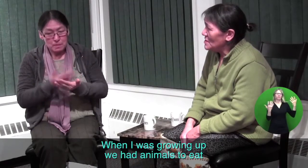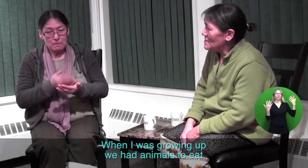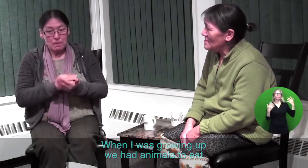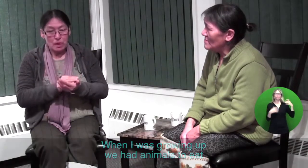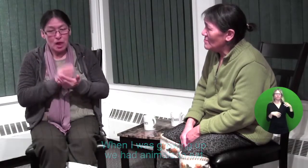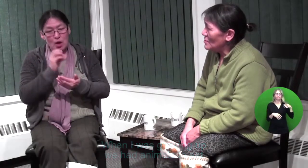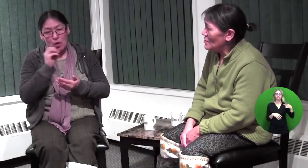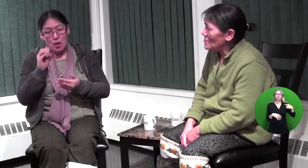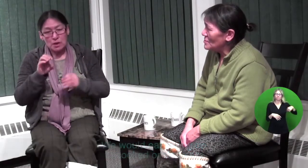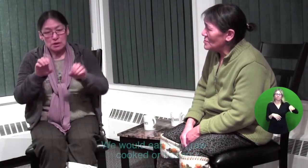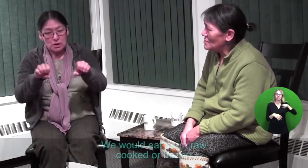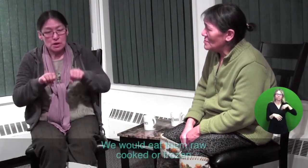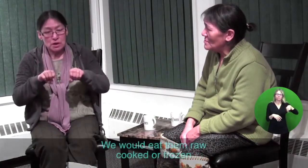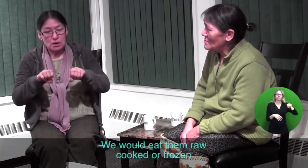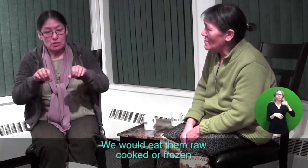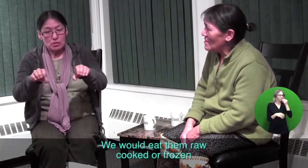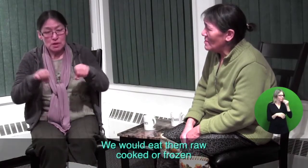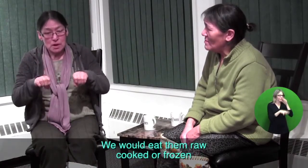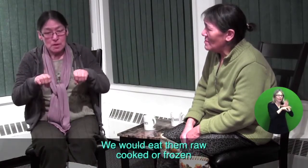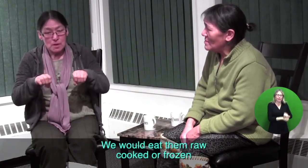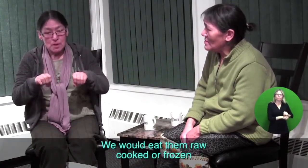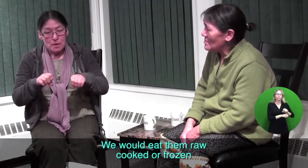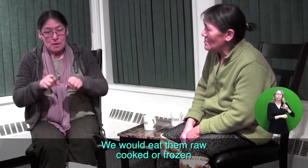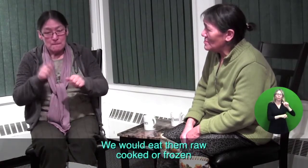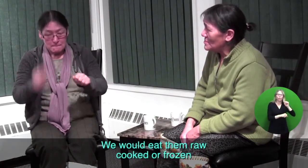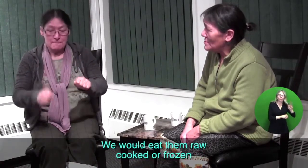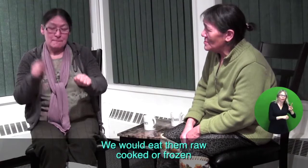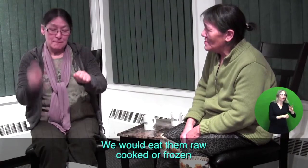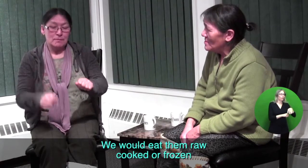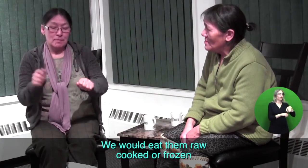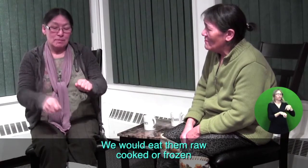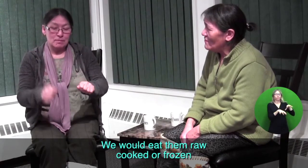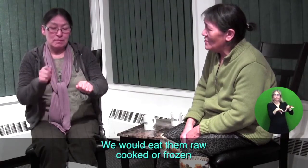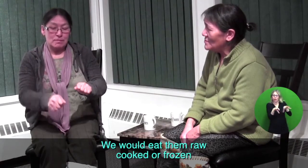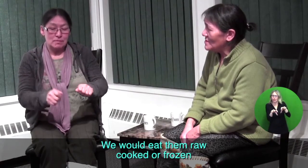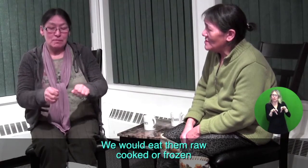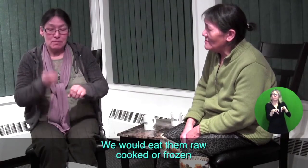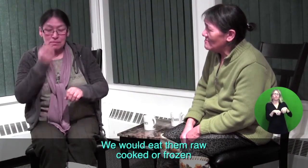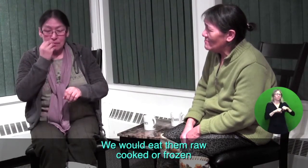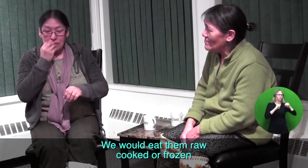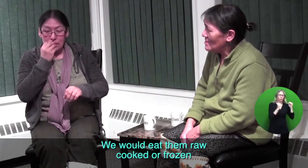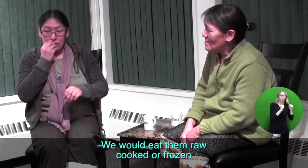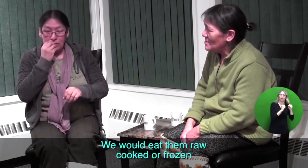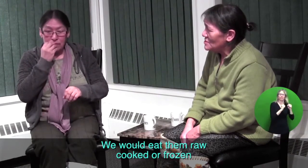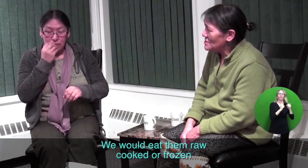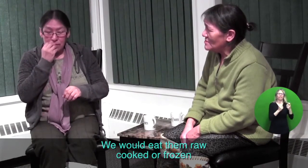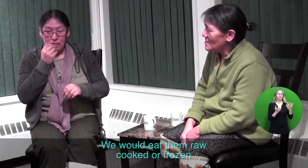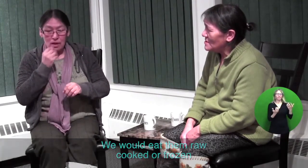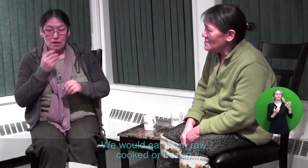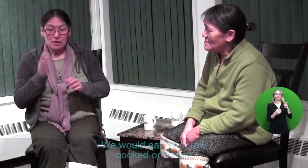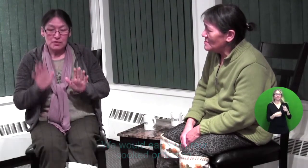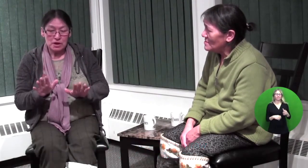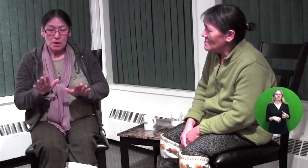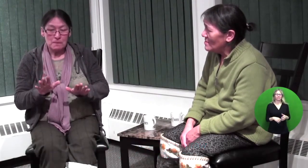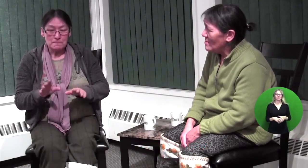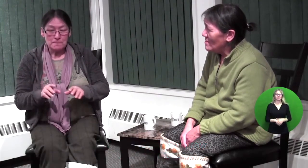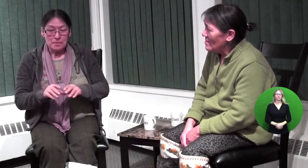animals she eat cooked, raw or cooked, frozen, she'll